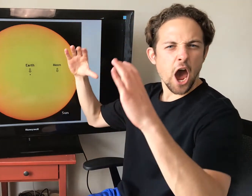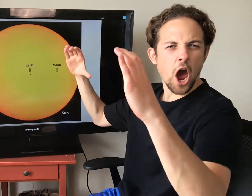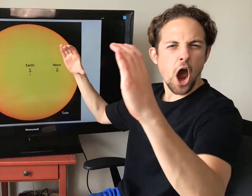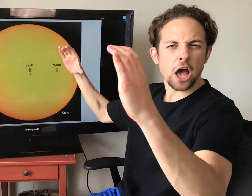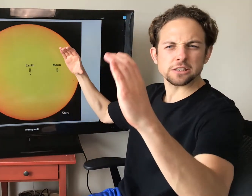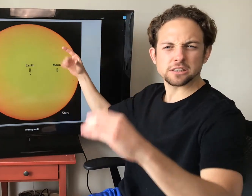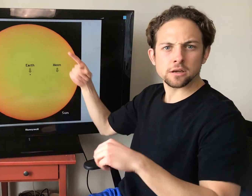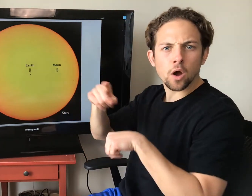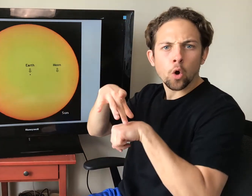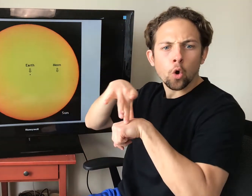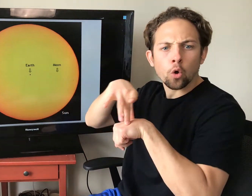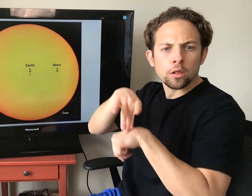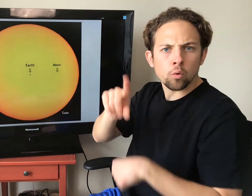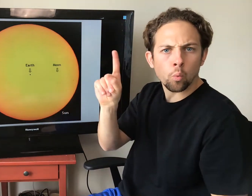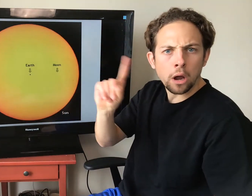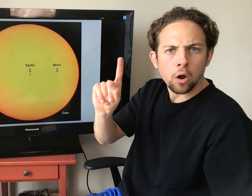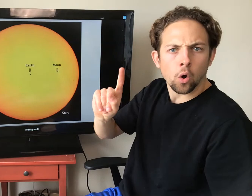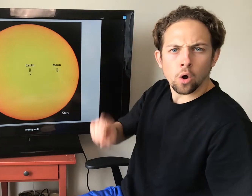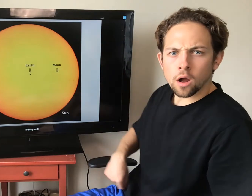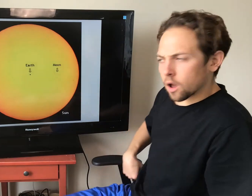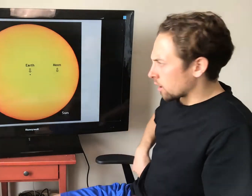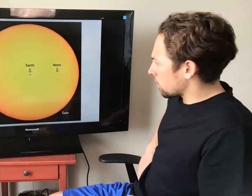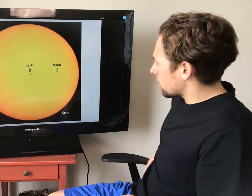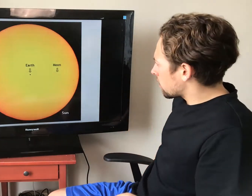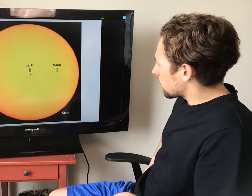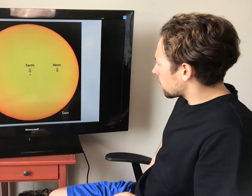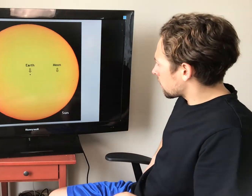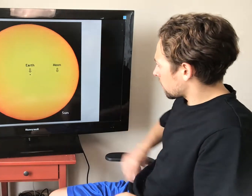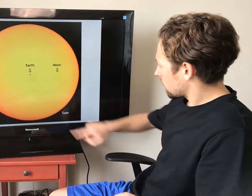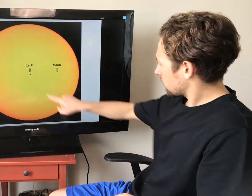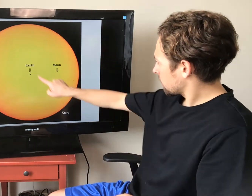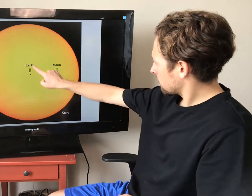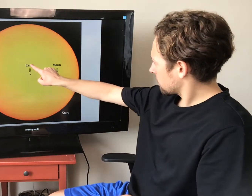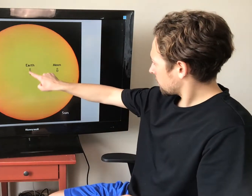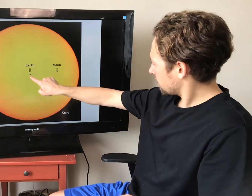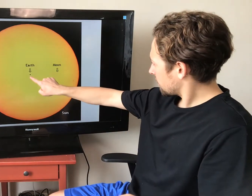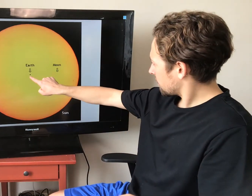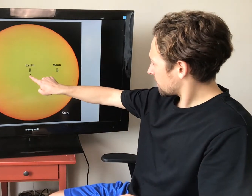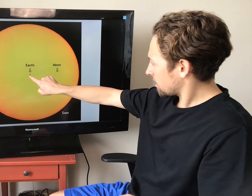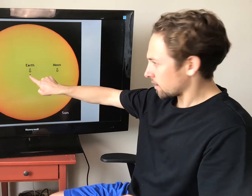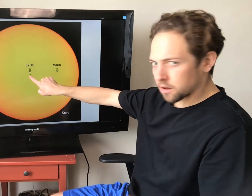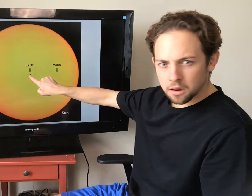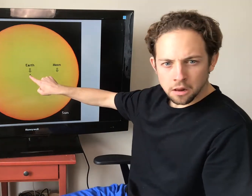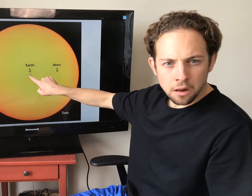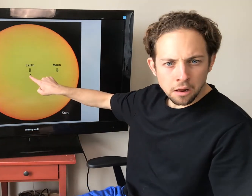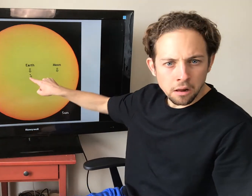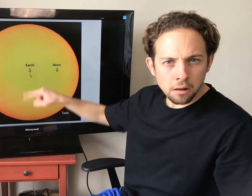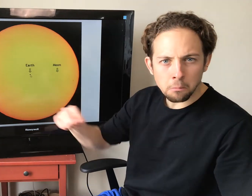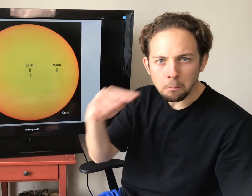This is our sun, big and round, and take a look at where Earth is.